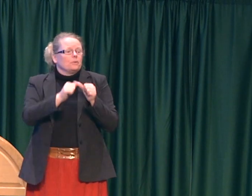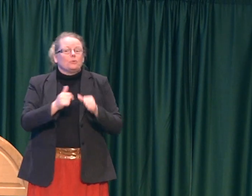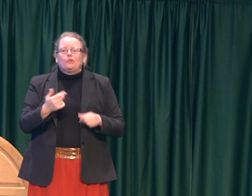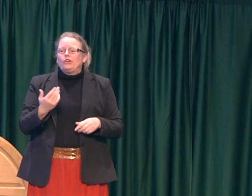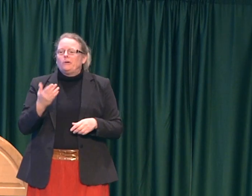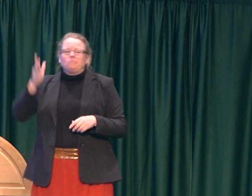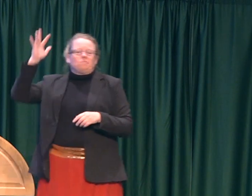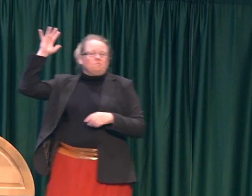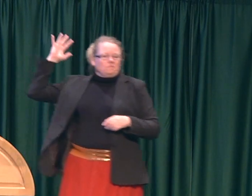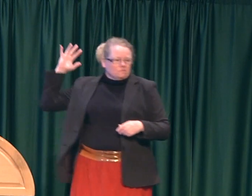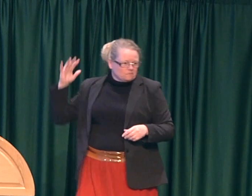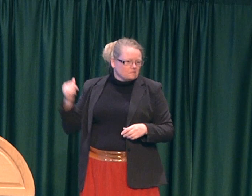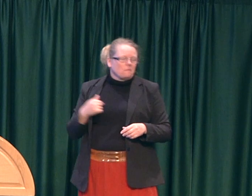people carrying pen and paper.